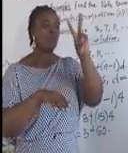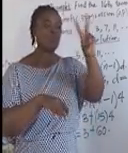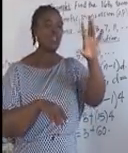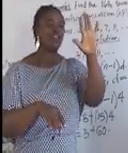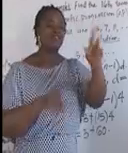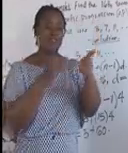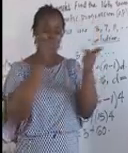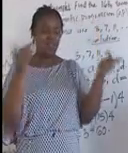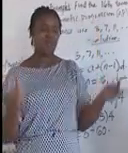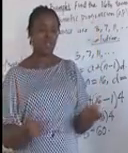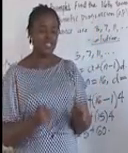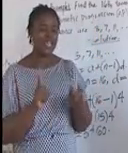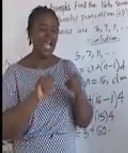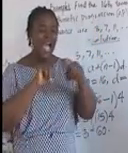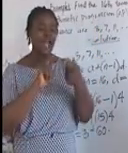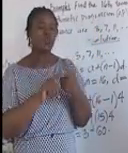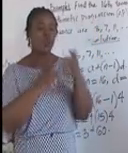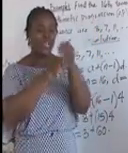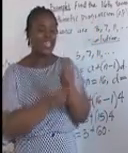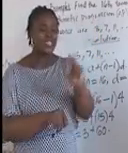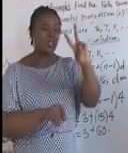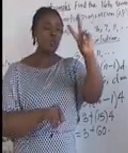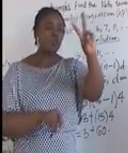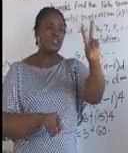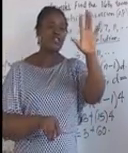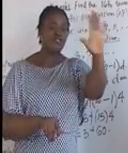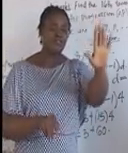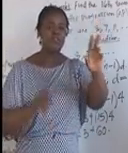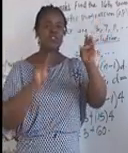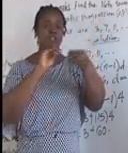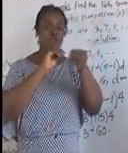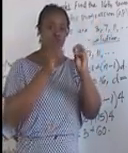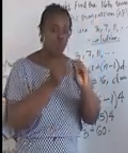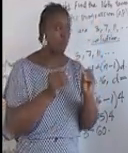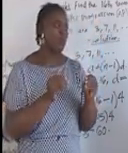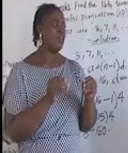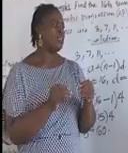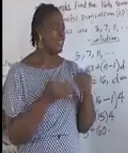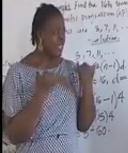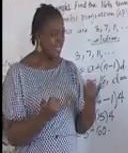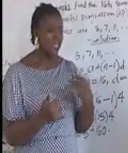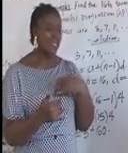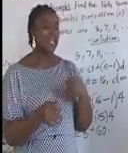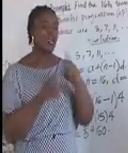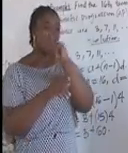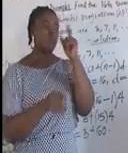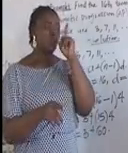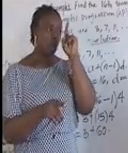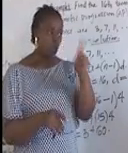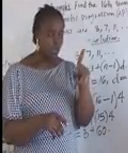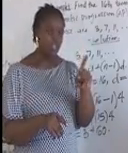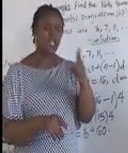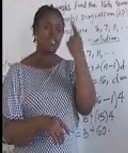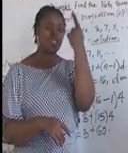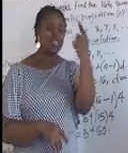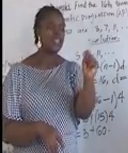sequence? So, just the way we did in question number 1, the first term, you have to